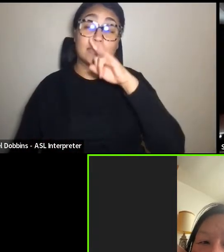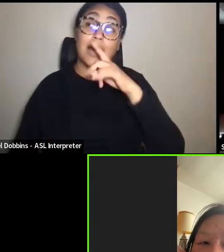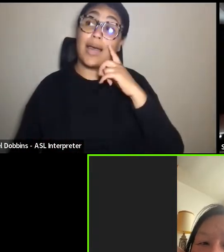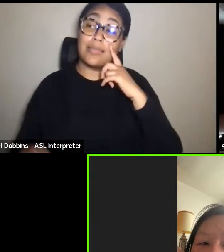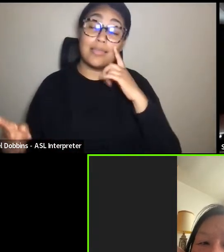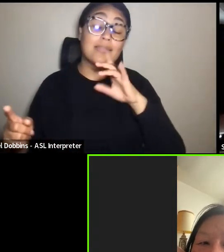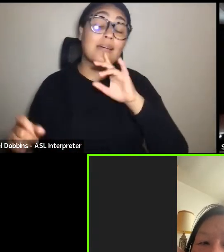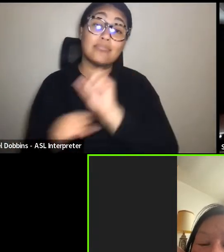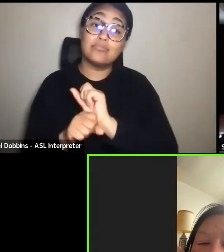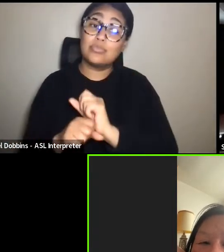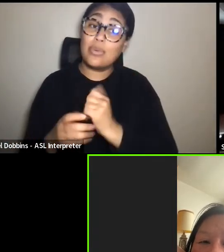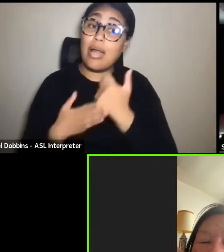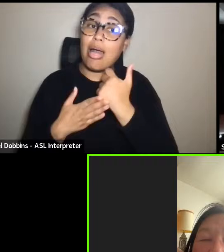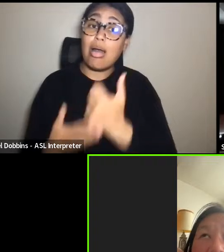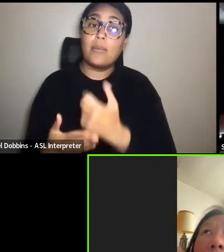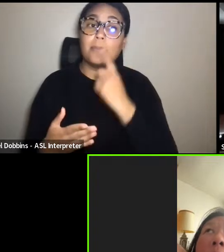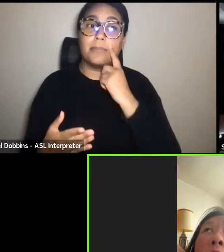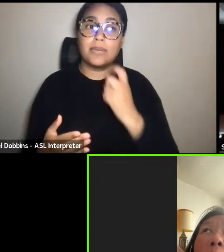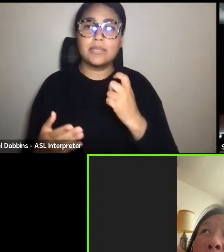difference. Because